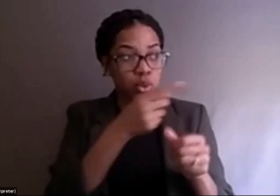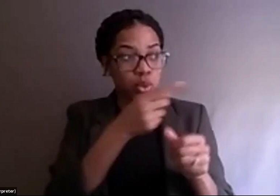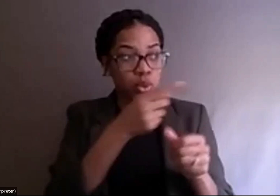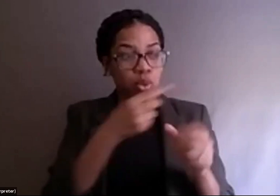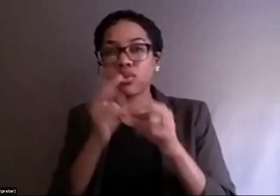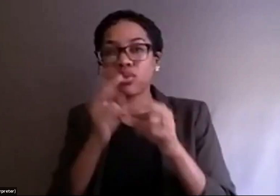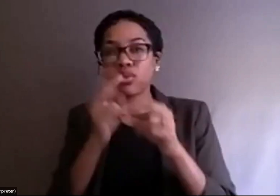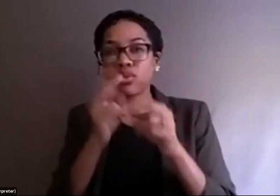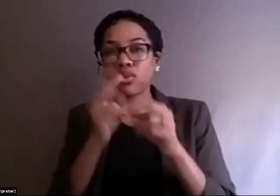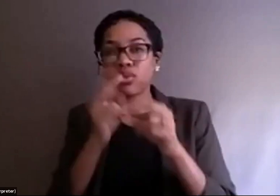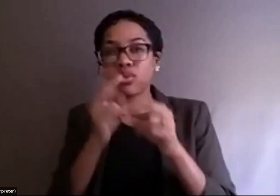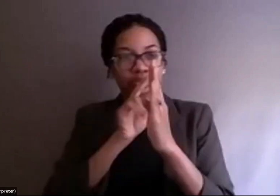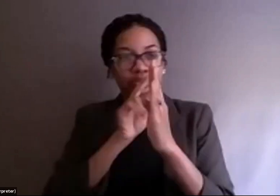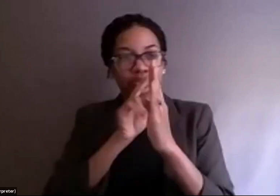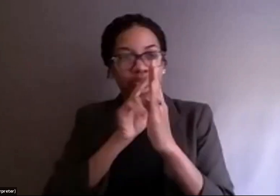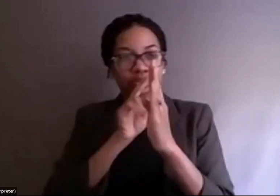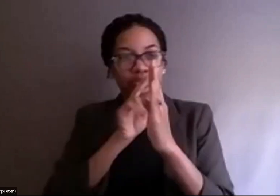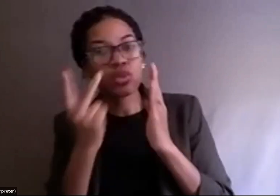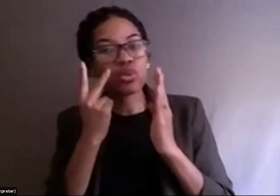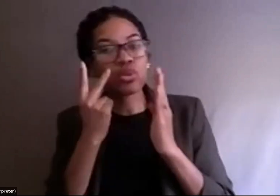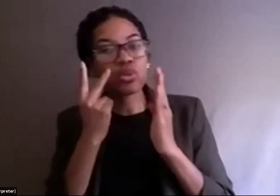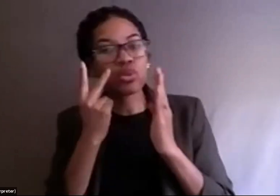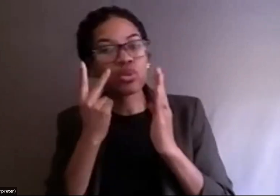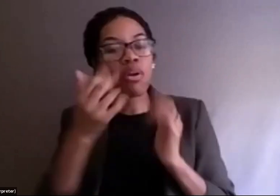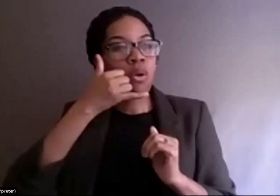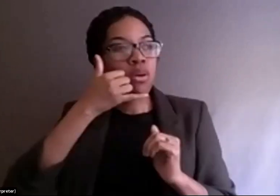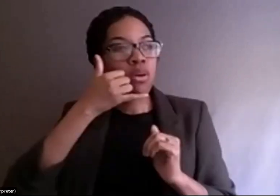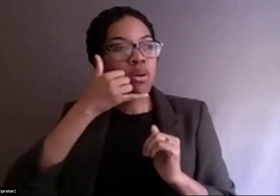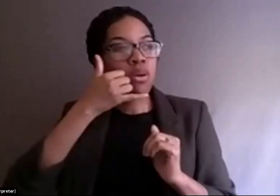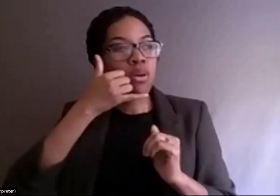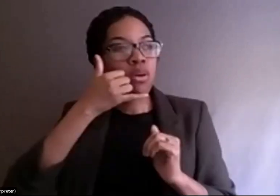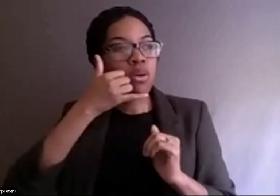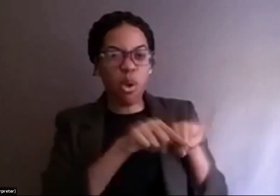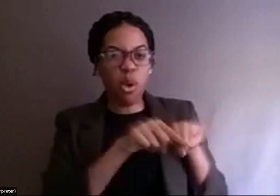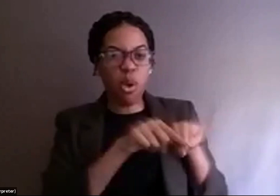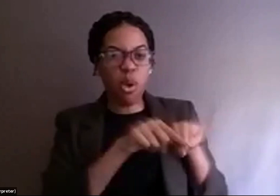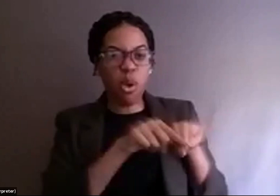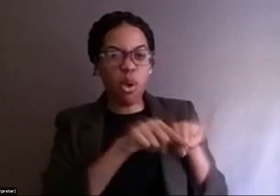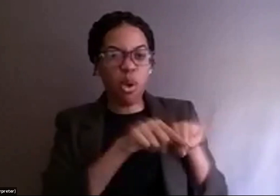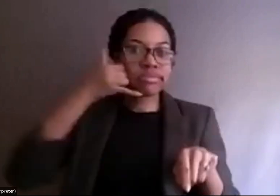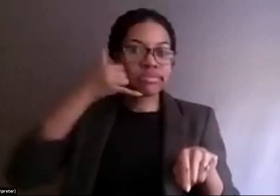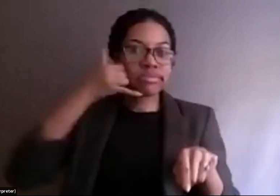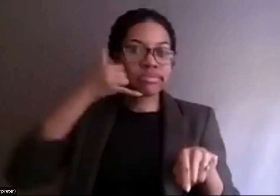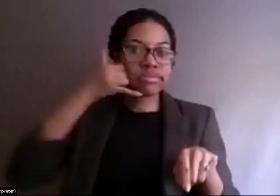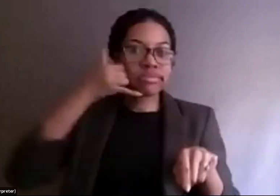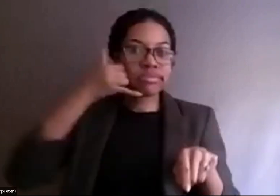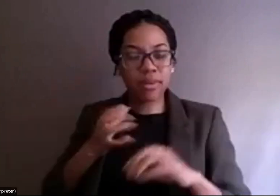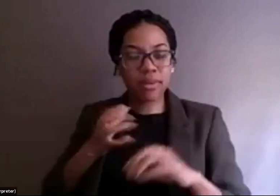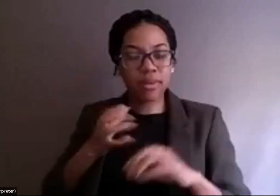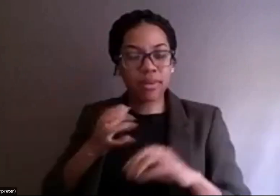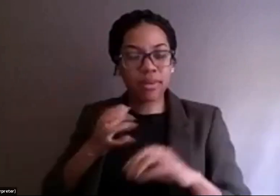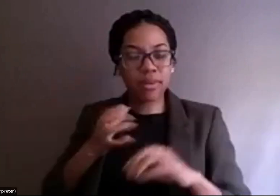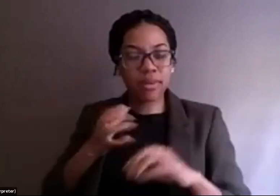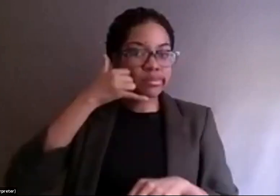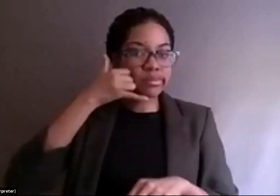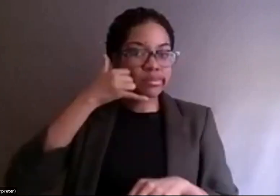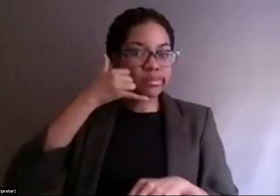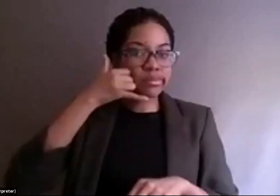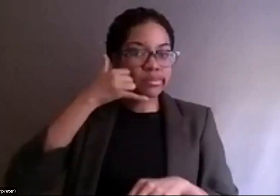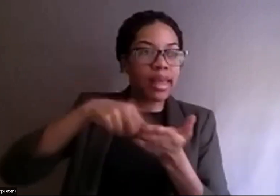the reception area, and I started putting dimes in to call John Doerr, who was the most wonderful person in the Justice